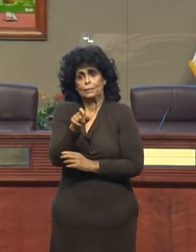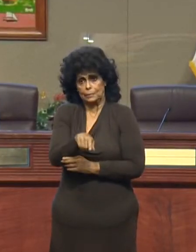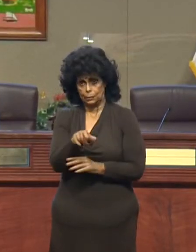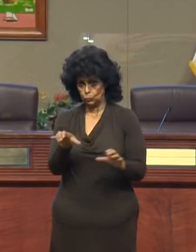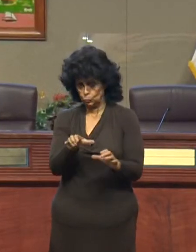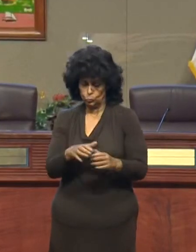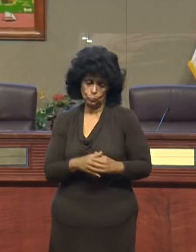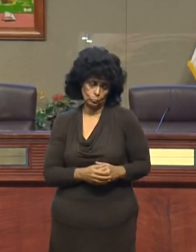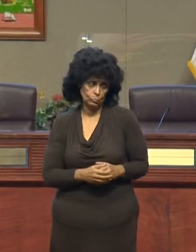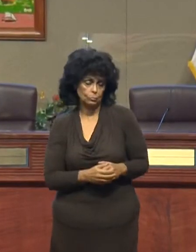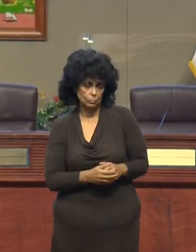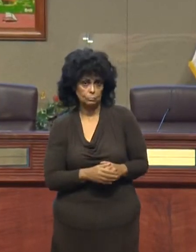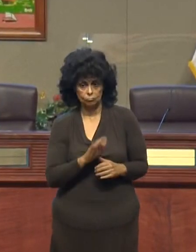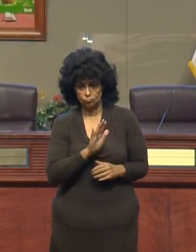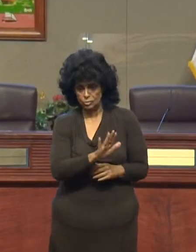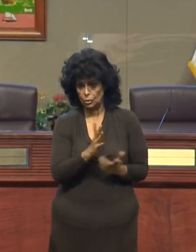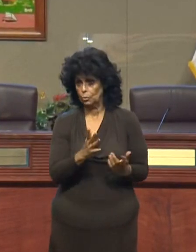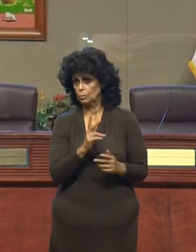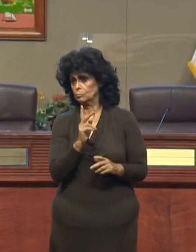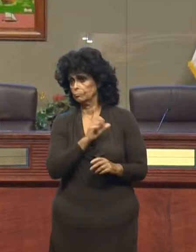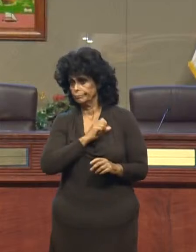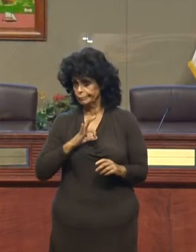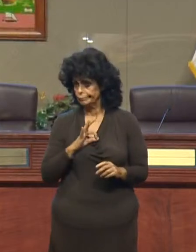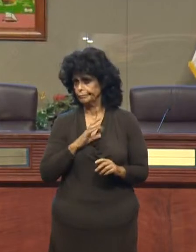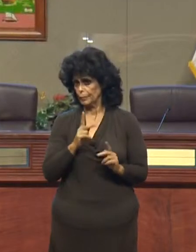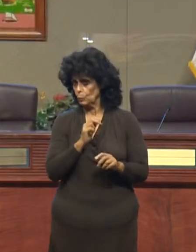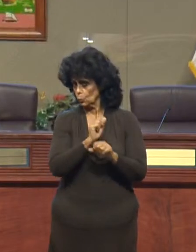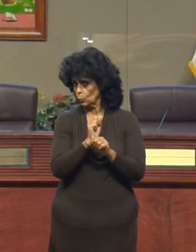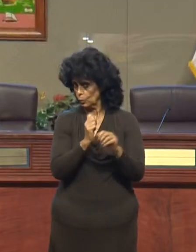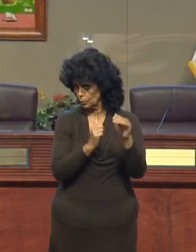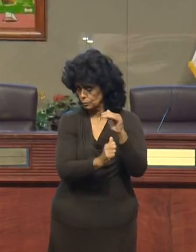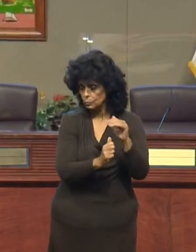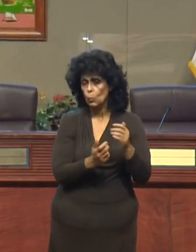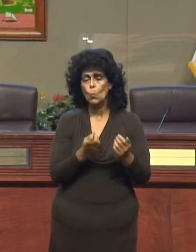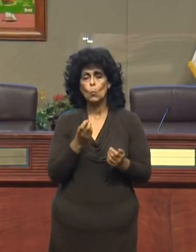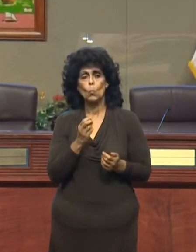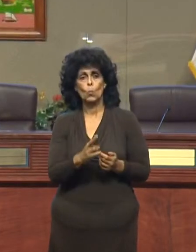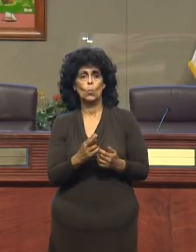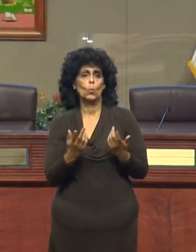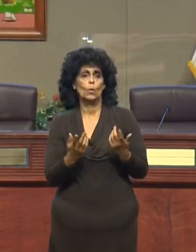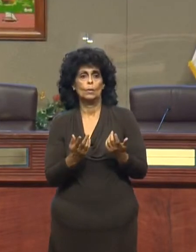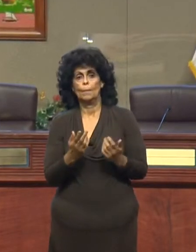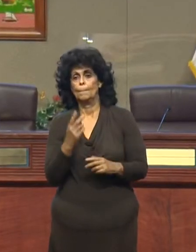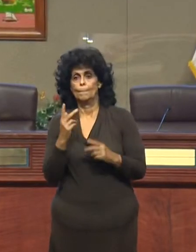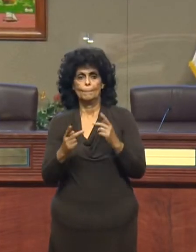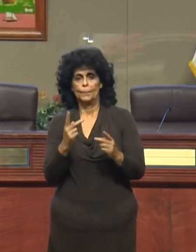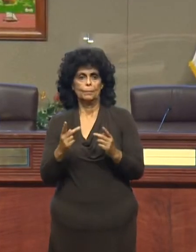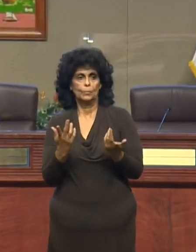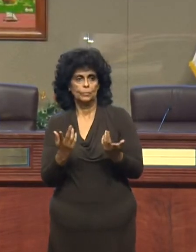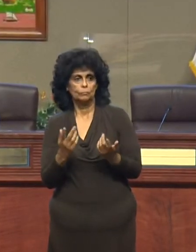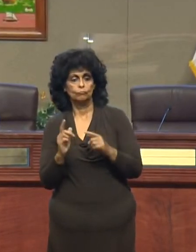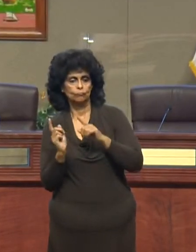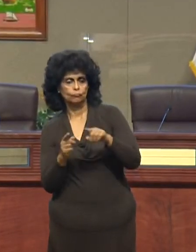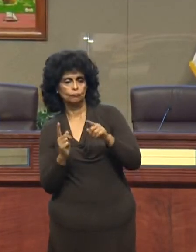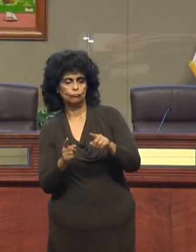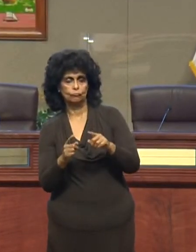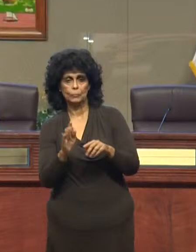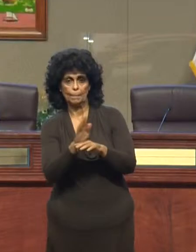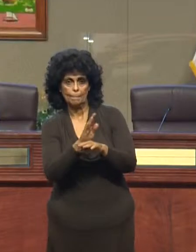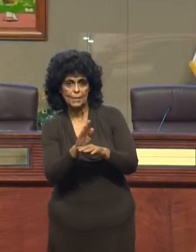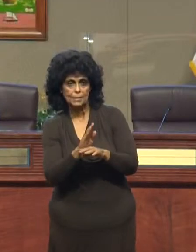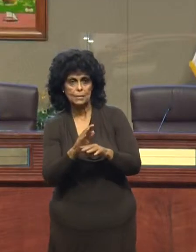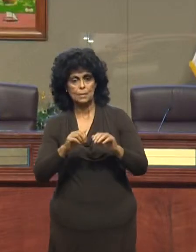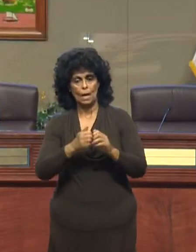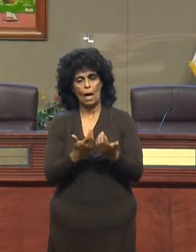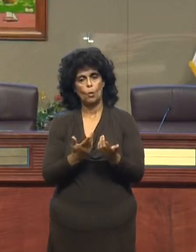to their employees or dealing with the level of consumer confidence. What I can tell you is